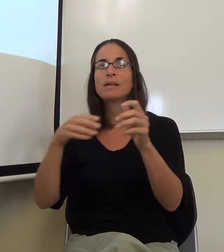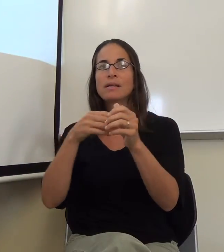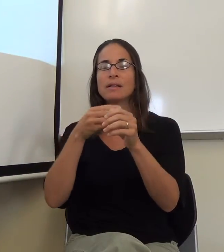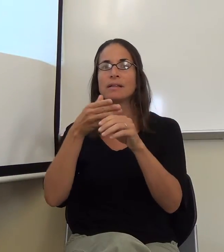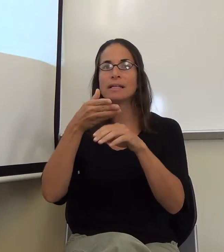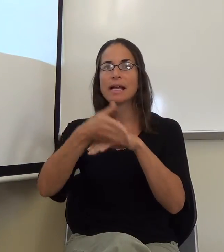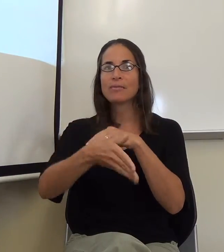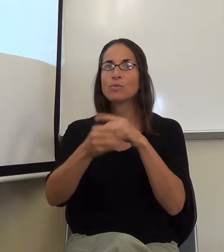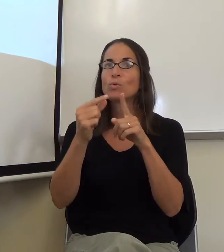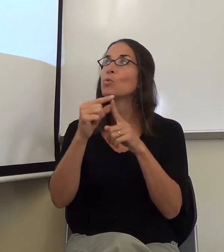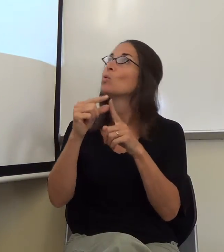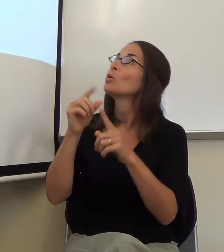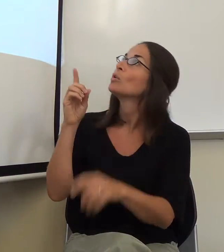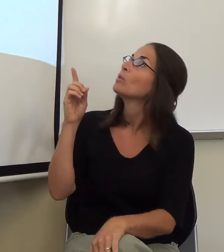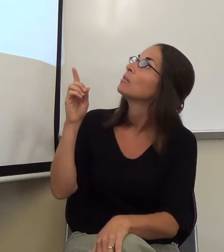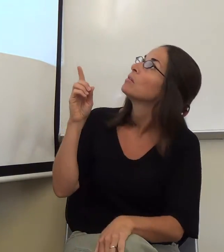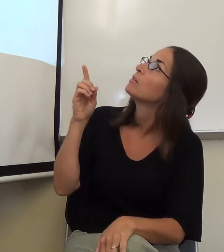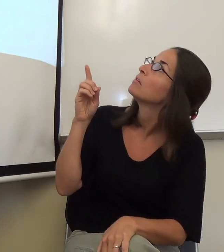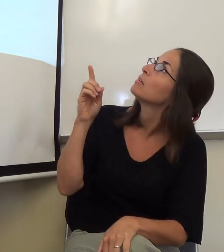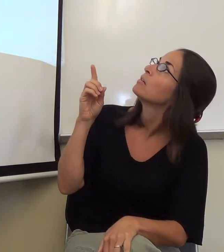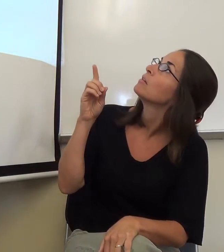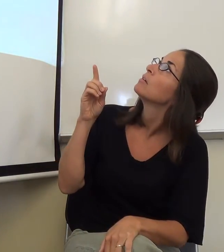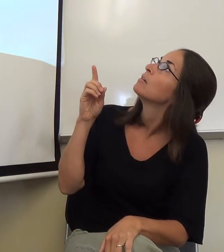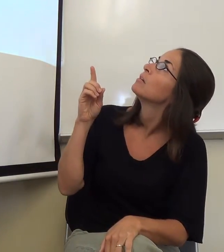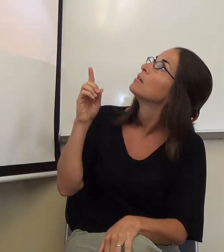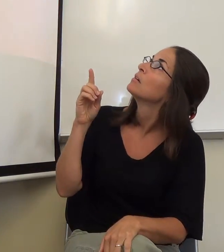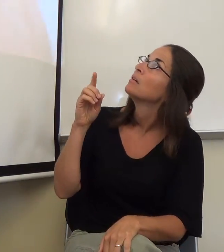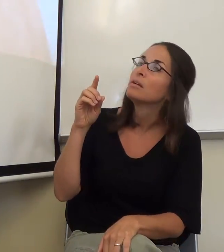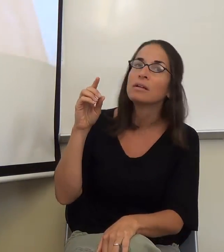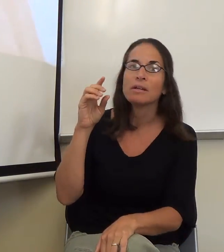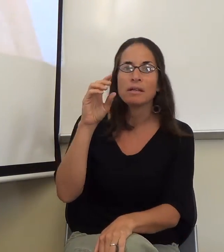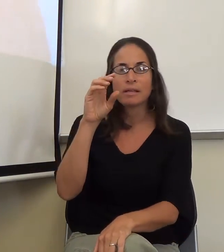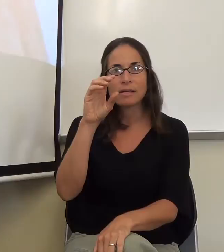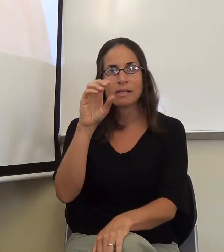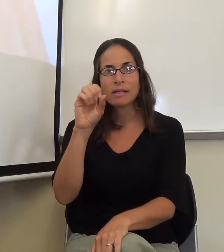to. Yeah. That's the answer.